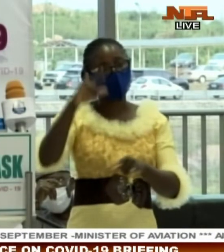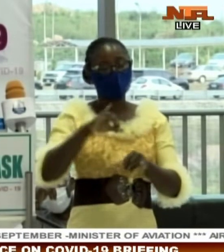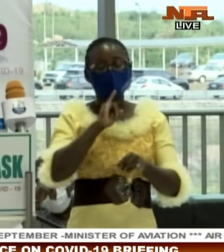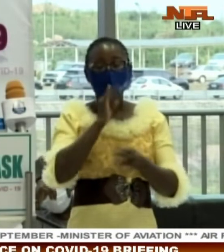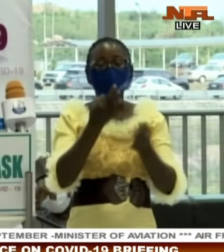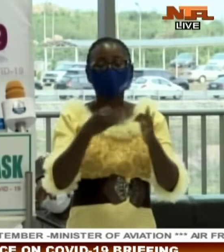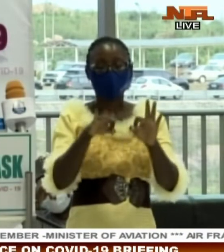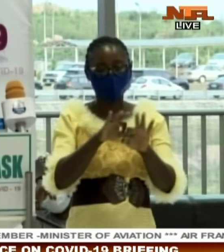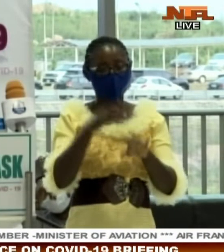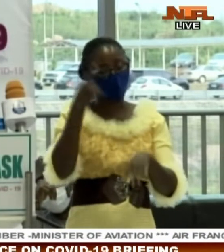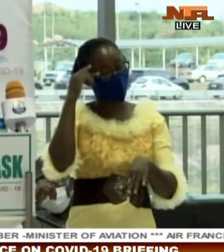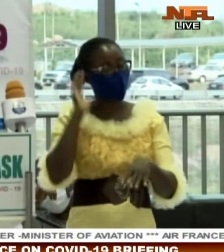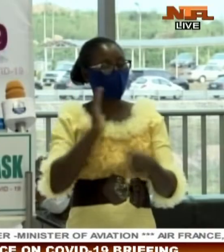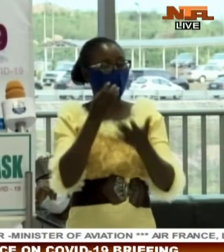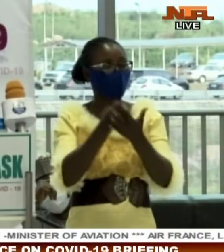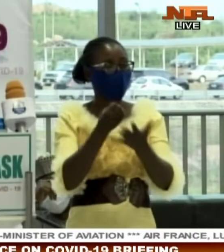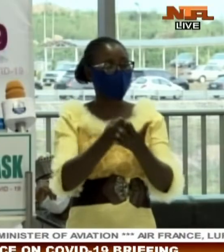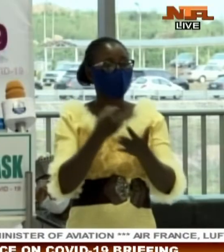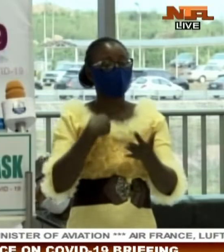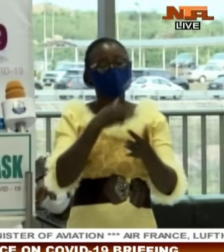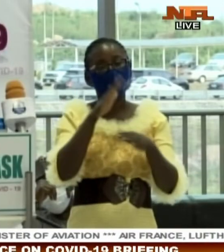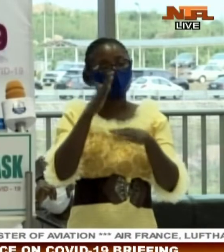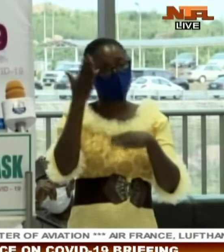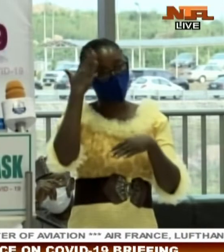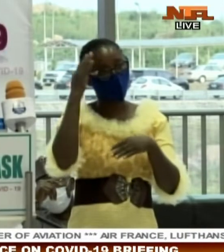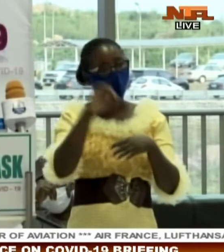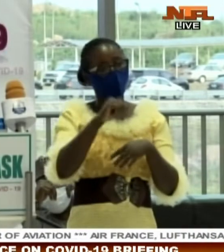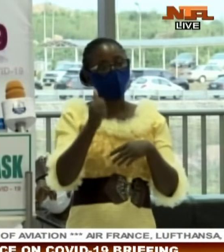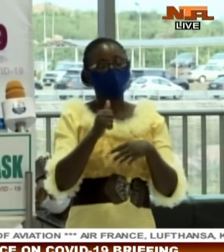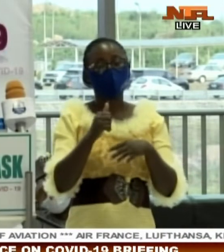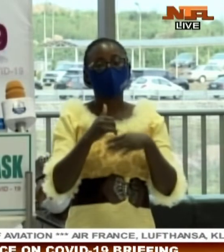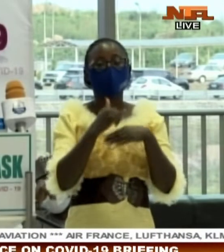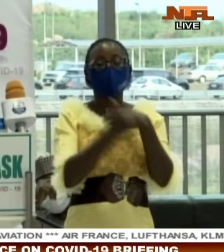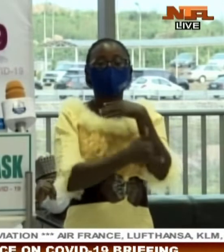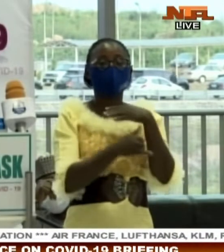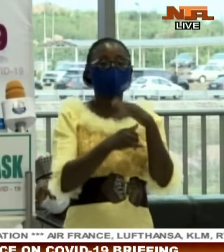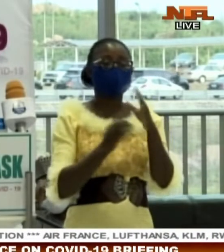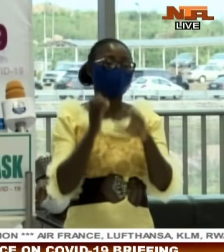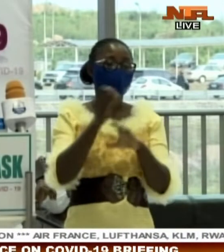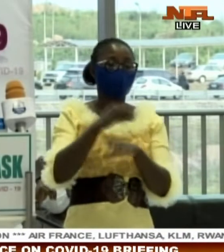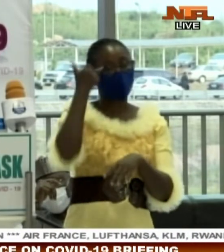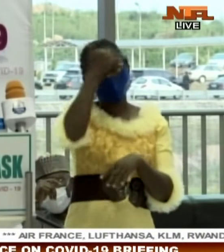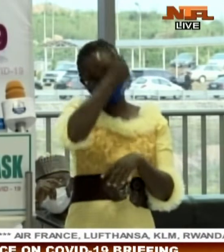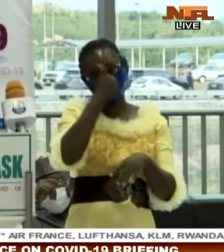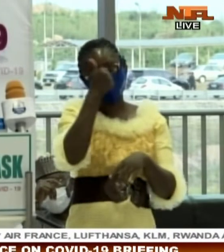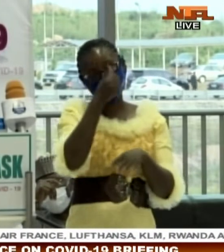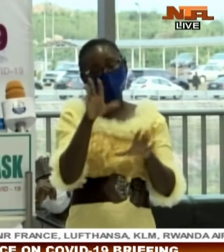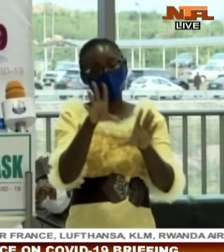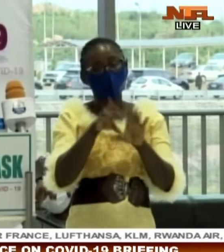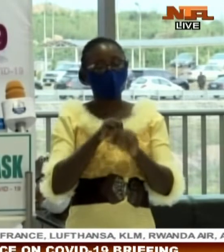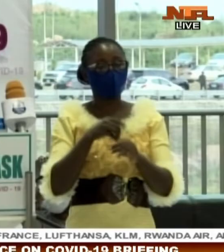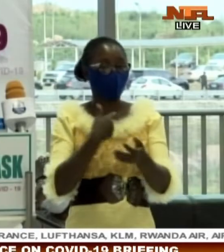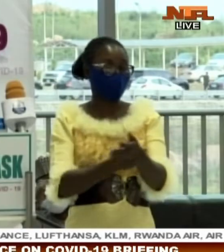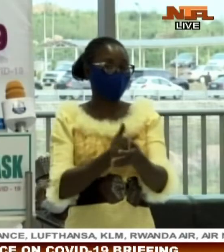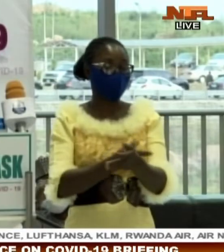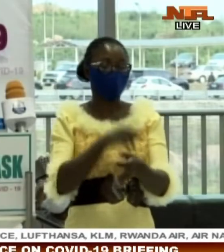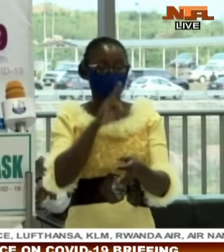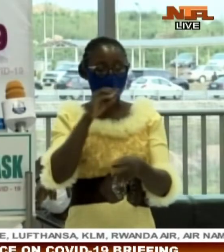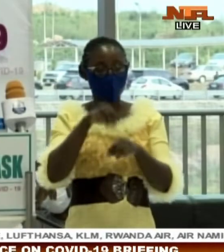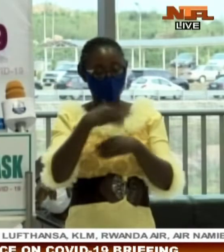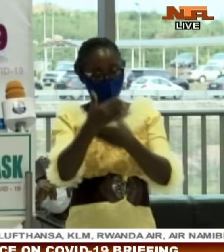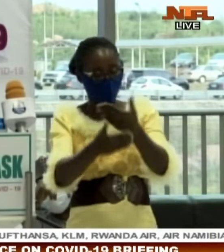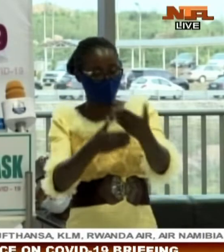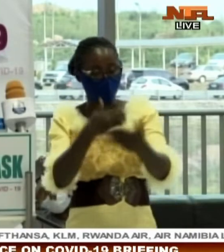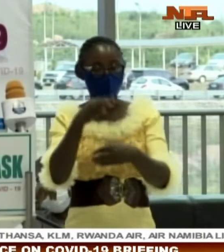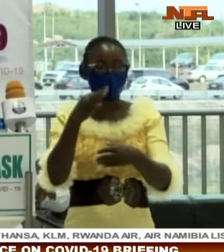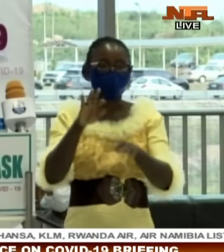economy. We know other countries across Africa, including our neighbors, are in the process of opening up